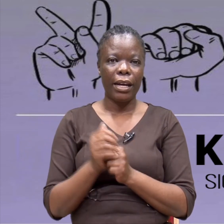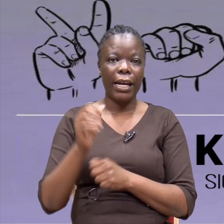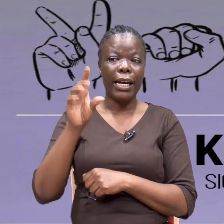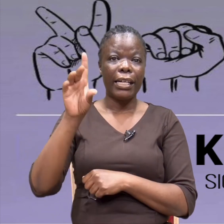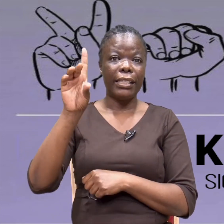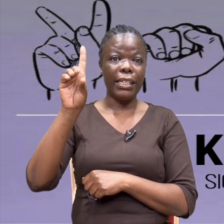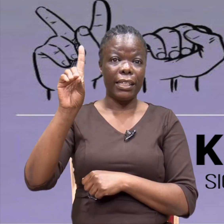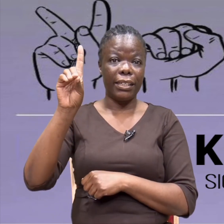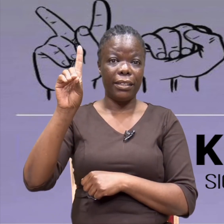D.